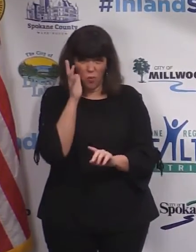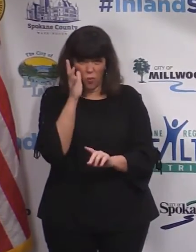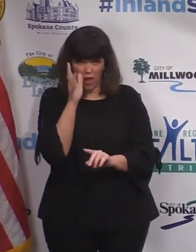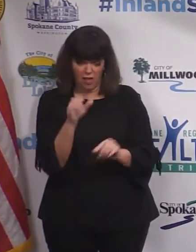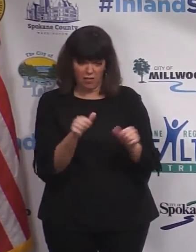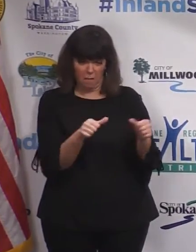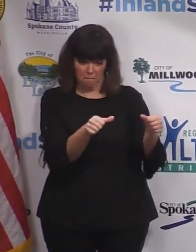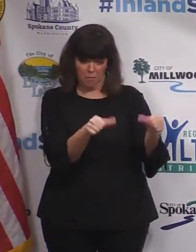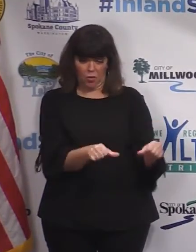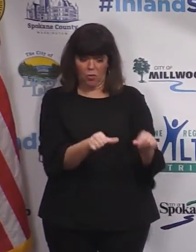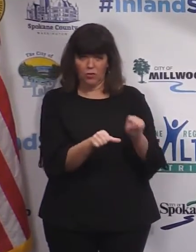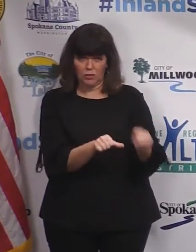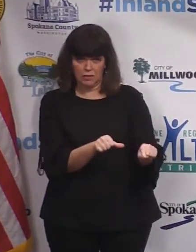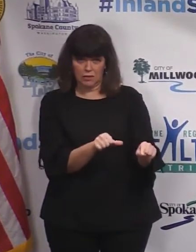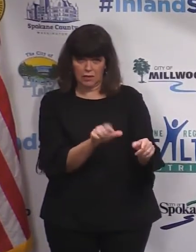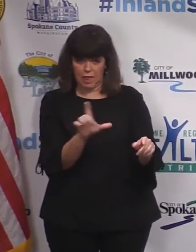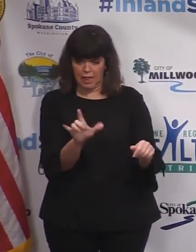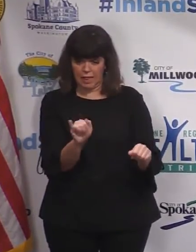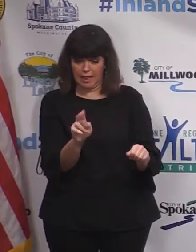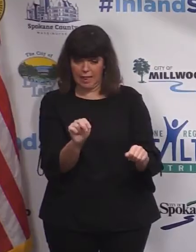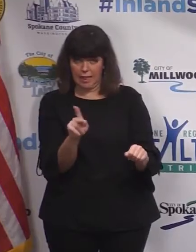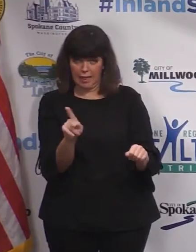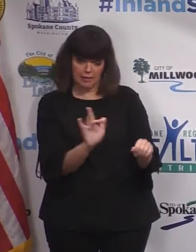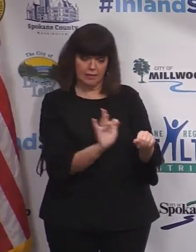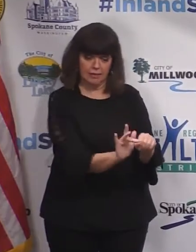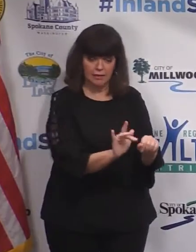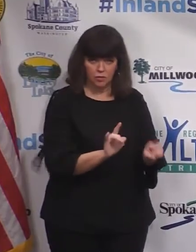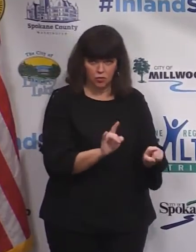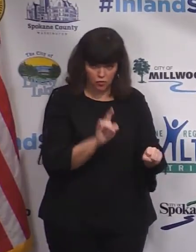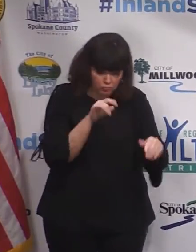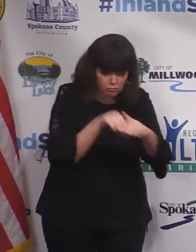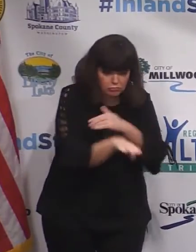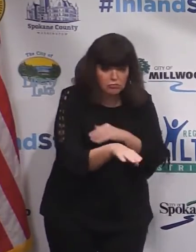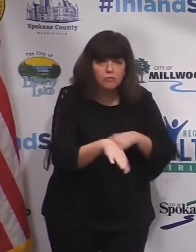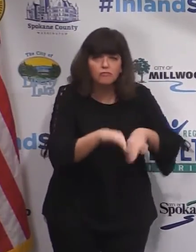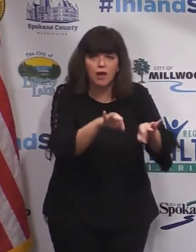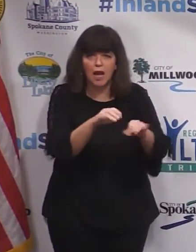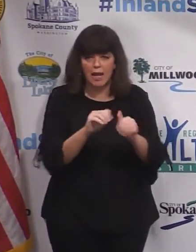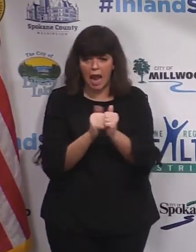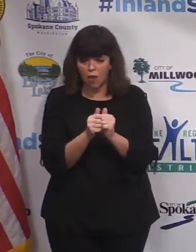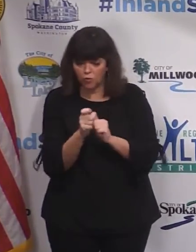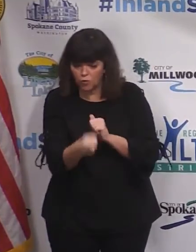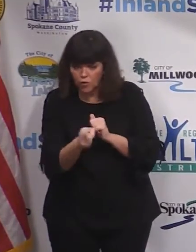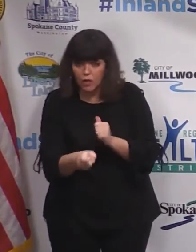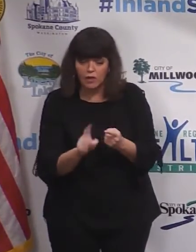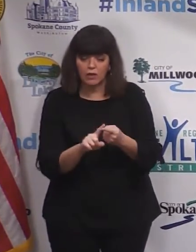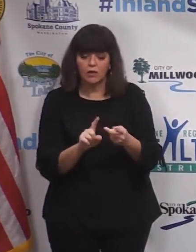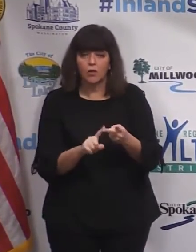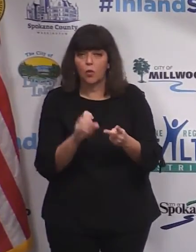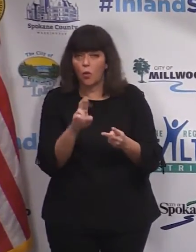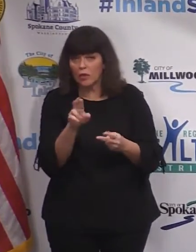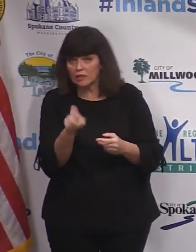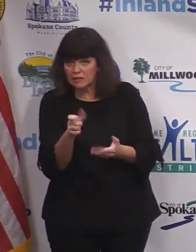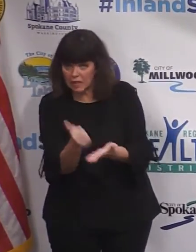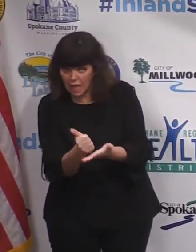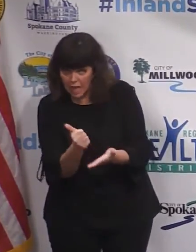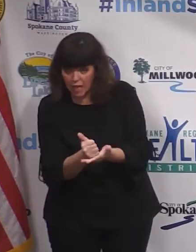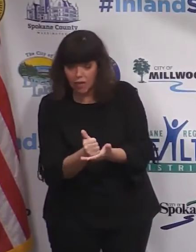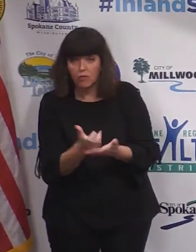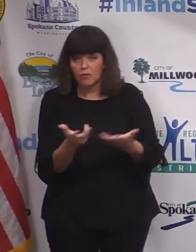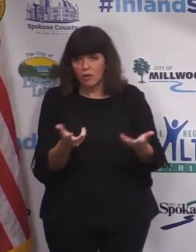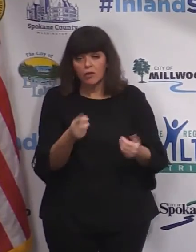which we know is already providing needed help in our region and through the food boxes. If you can do that, or you can